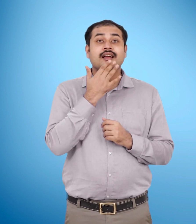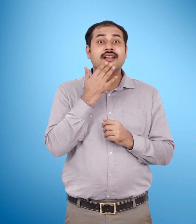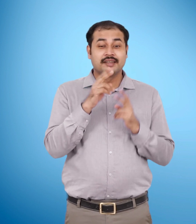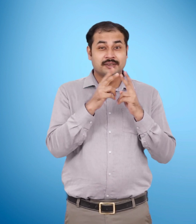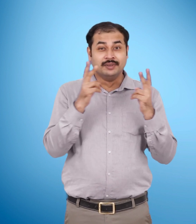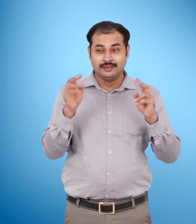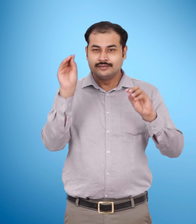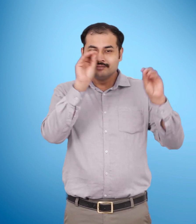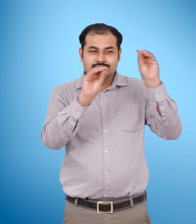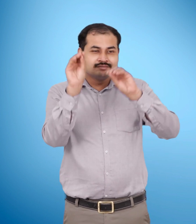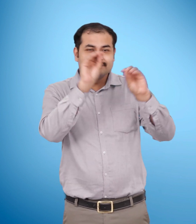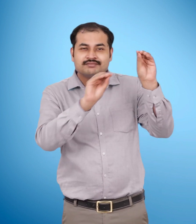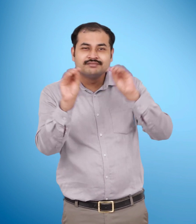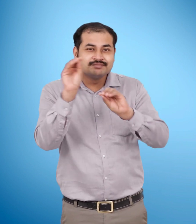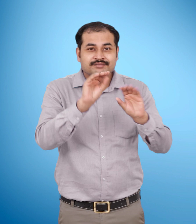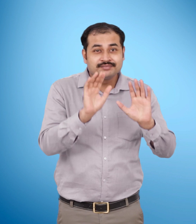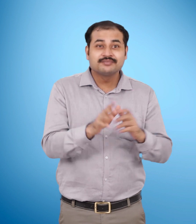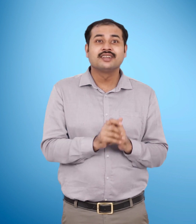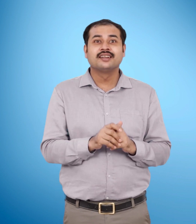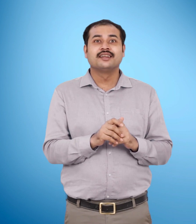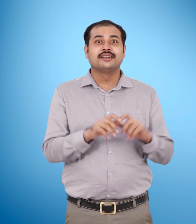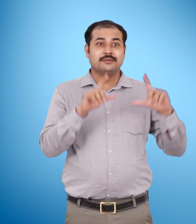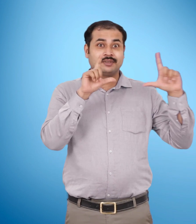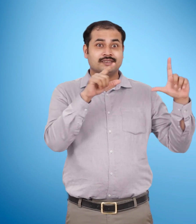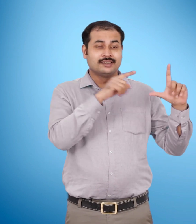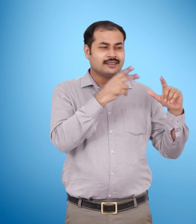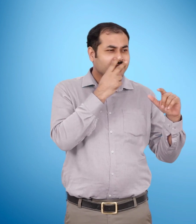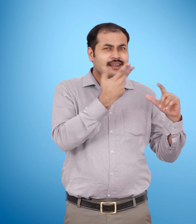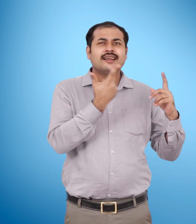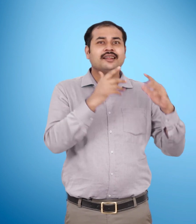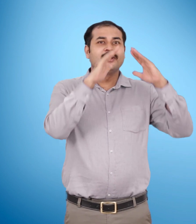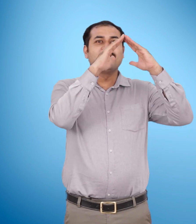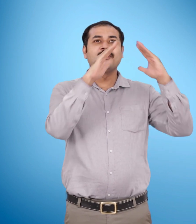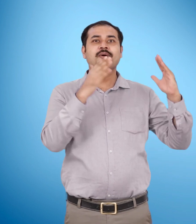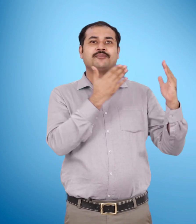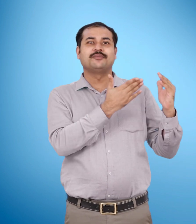Then tick the right color. Here you can see a picture of a house.